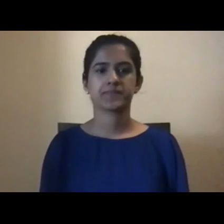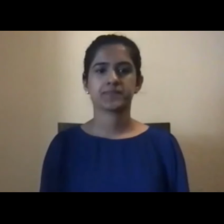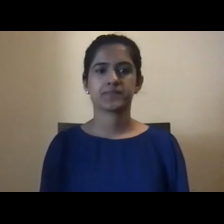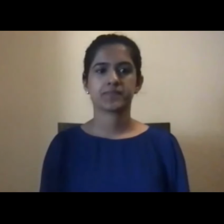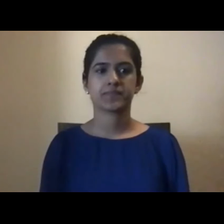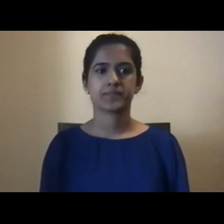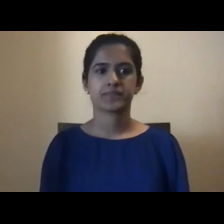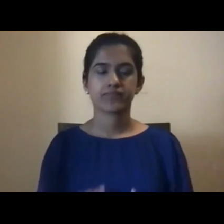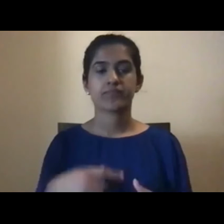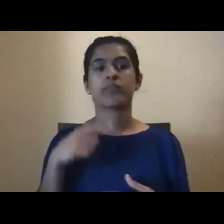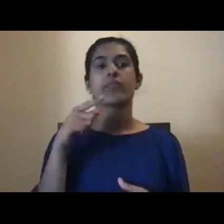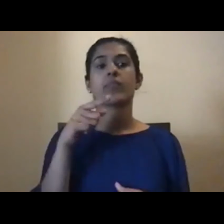Next slide.